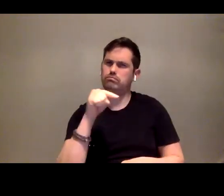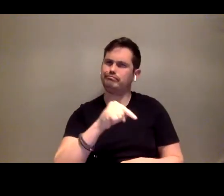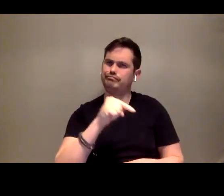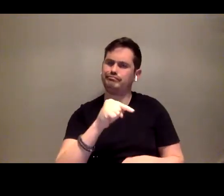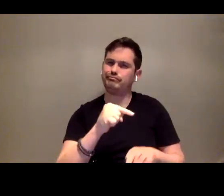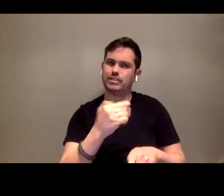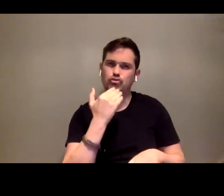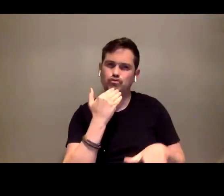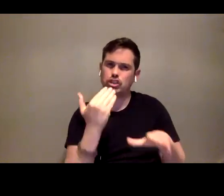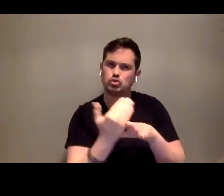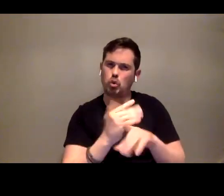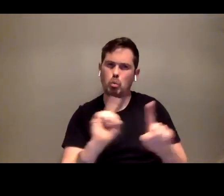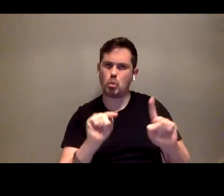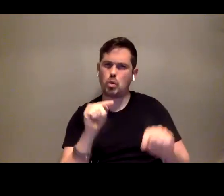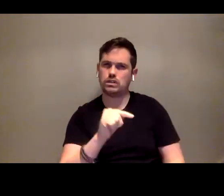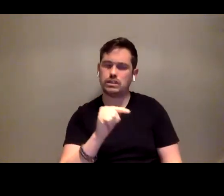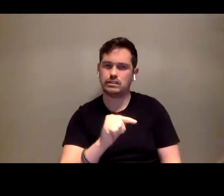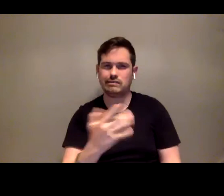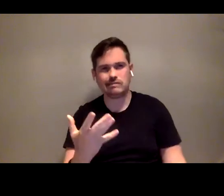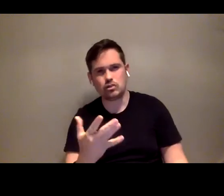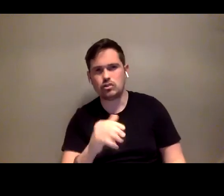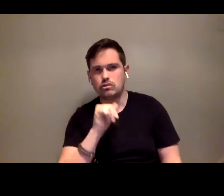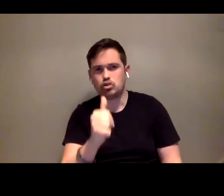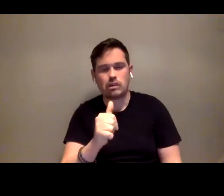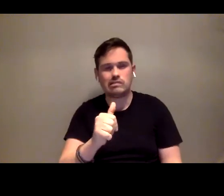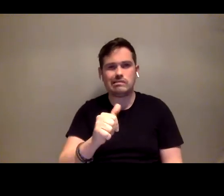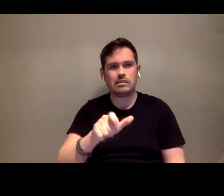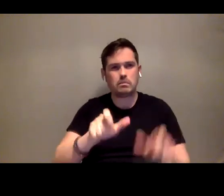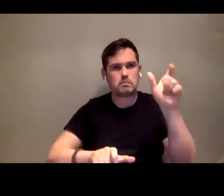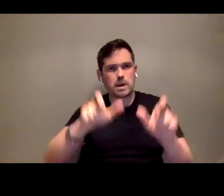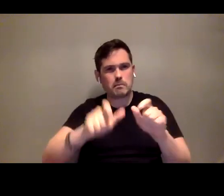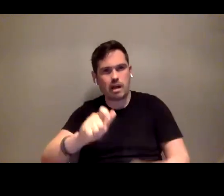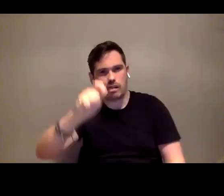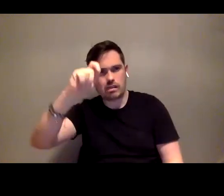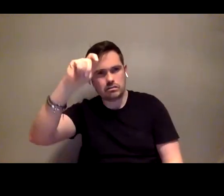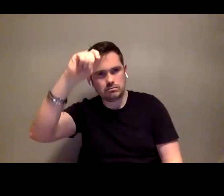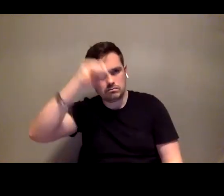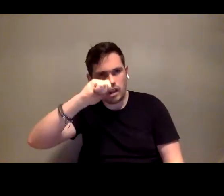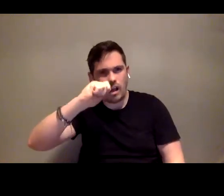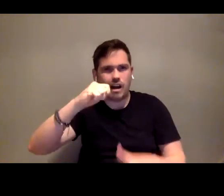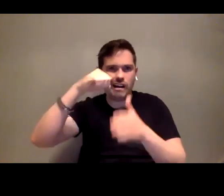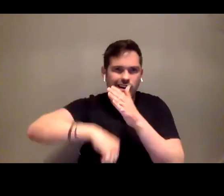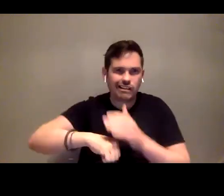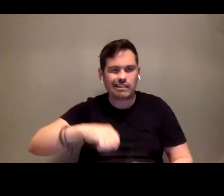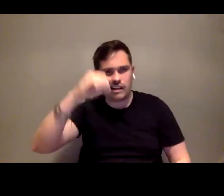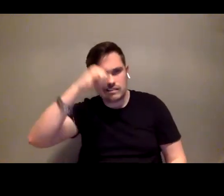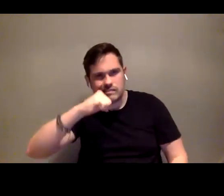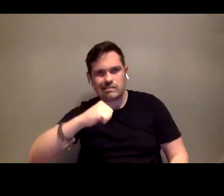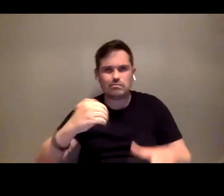isn't just, you know, people in hard hats building wind turbines, but also, you know, it's people working in low